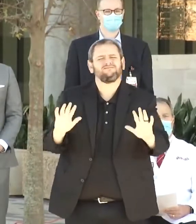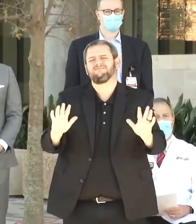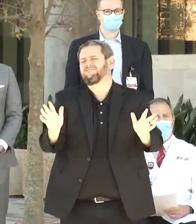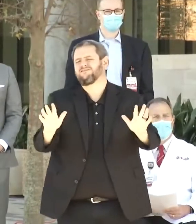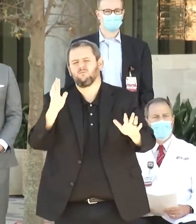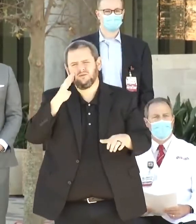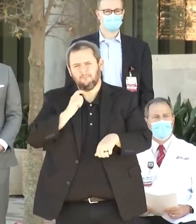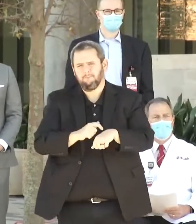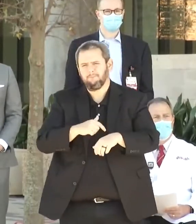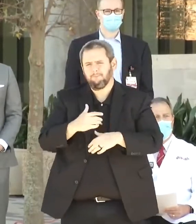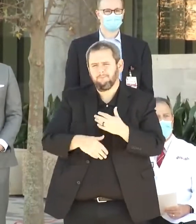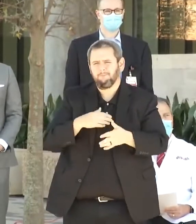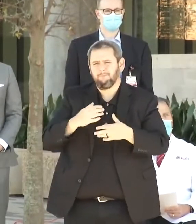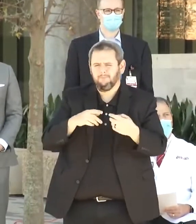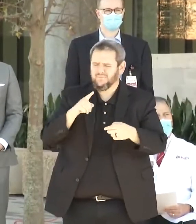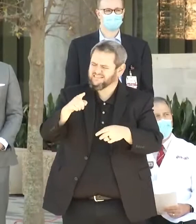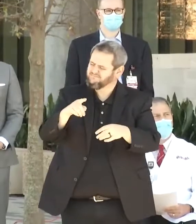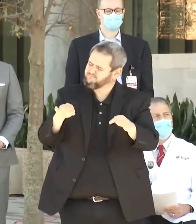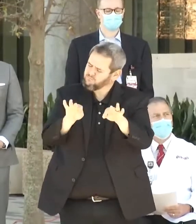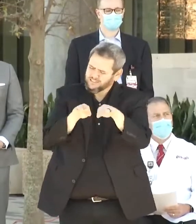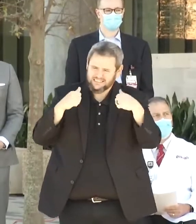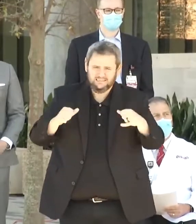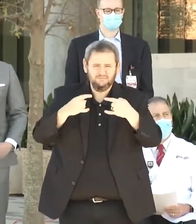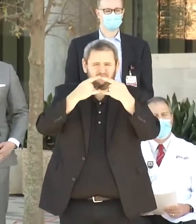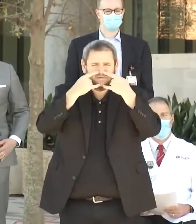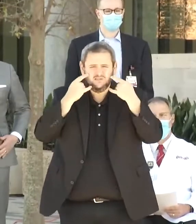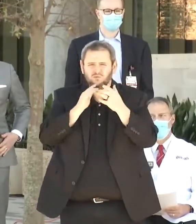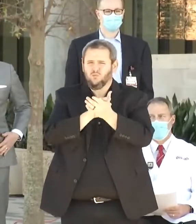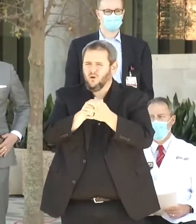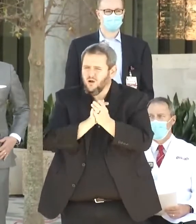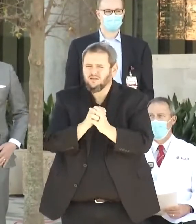watch your distance. Governor Stitt.